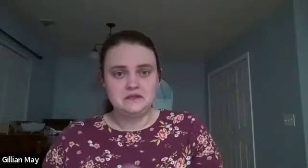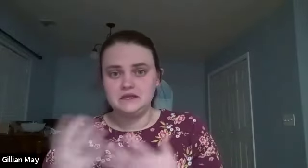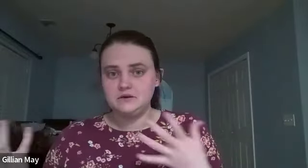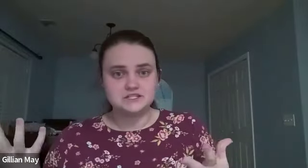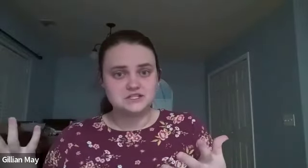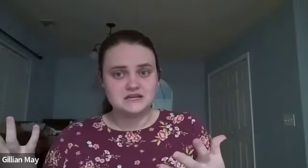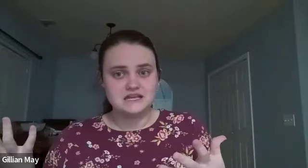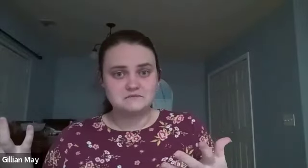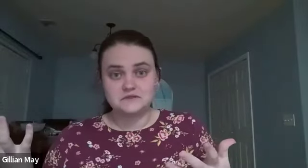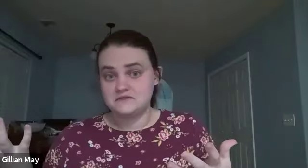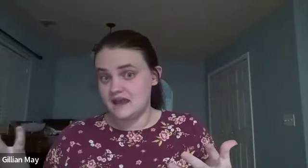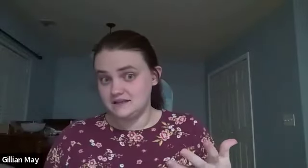any questions you guys have with that?